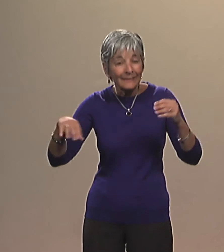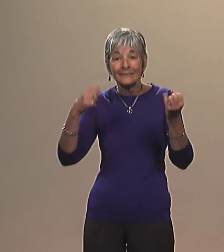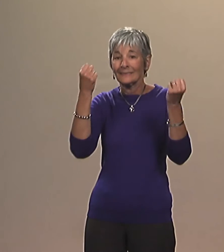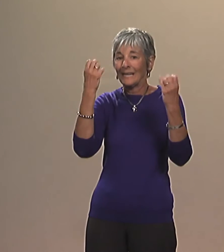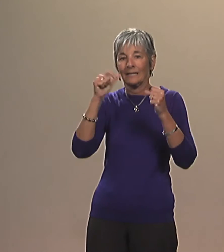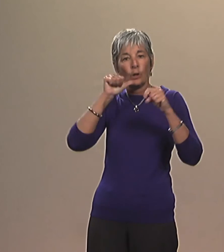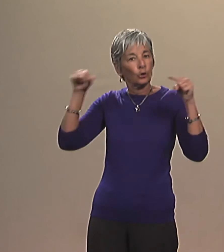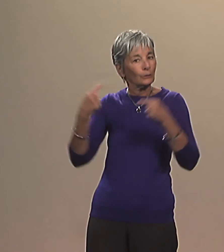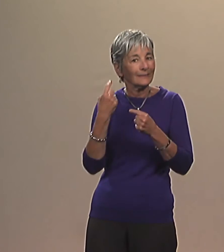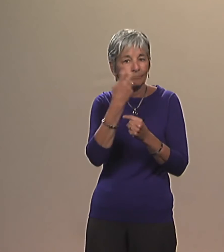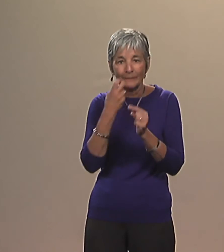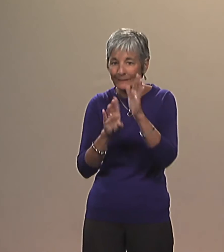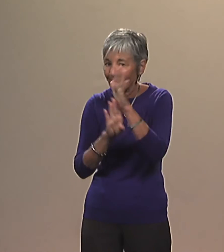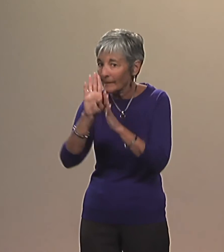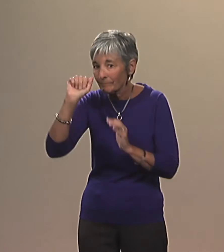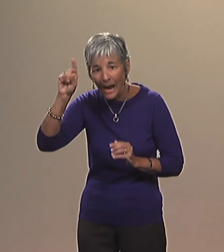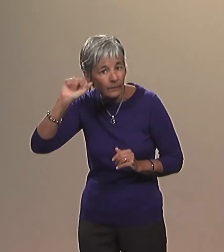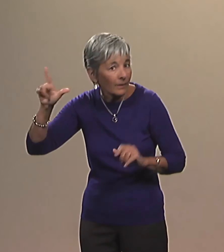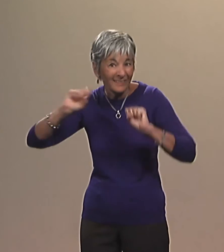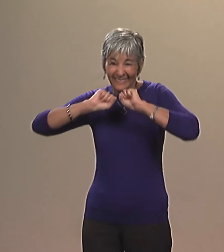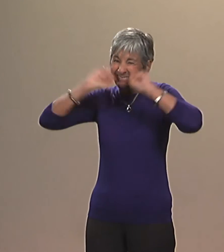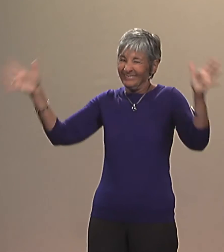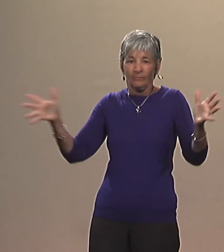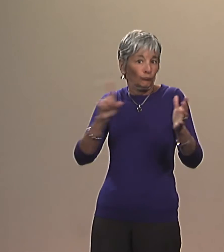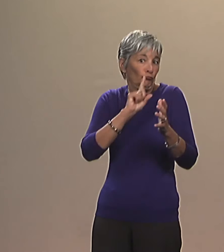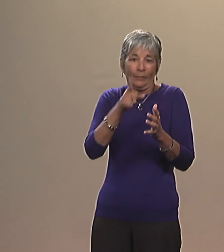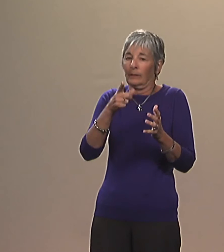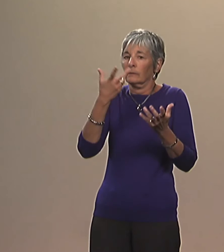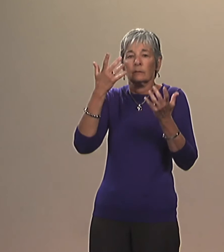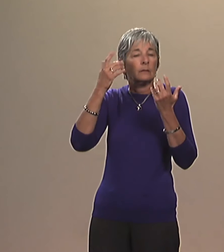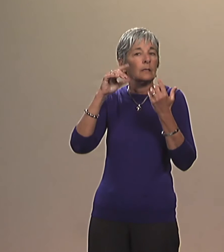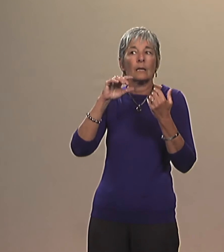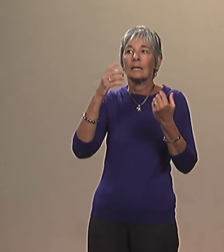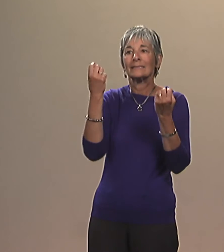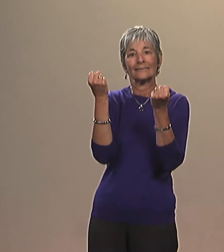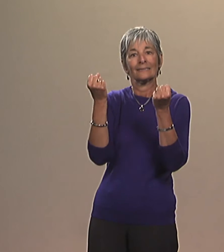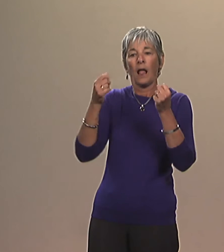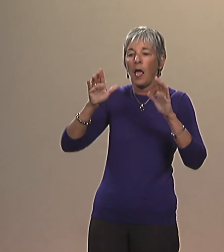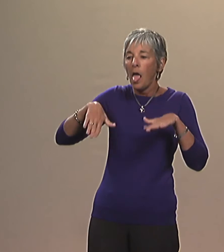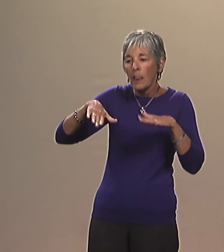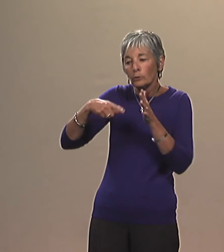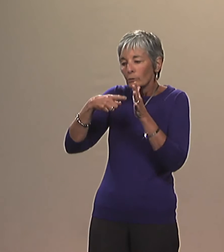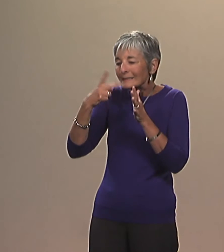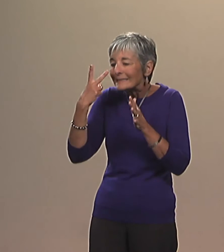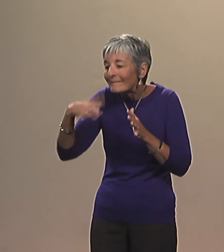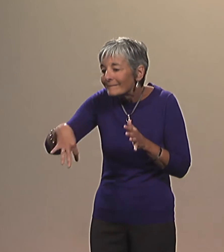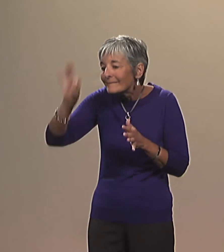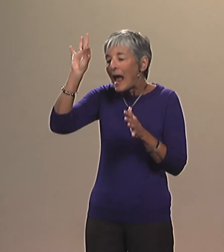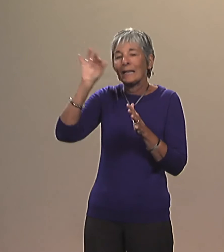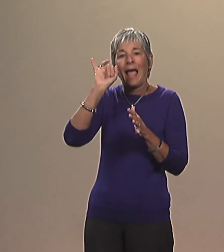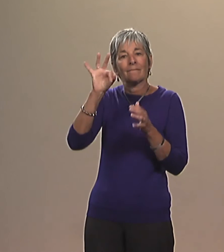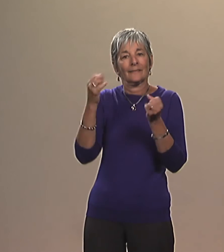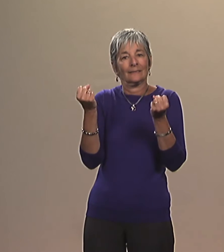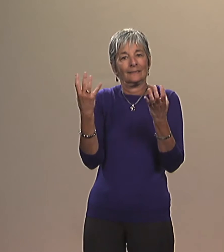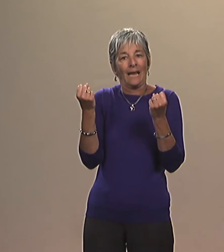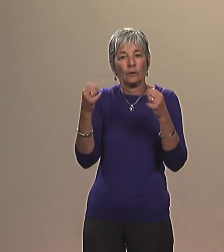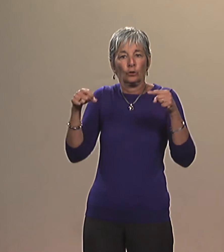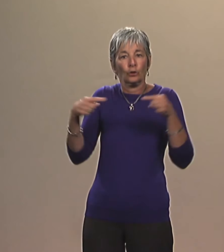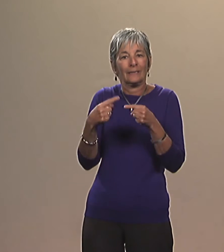It does not hurt speech development. It doesn't hurt anything. There is no evidence that the use of sign language has any negative developmental